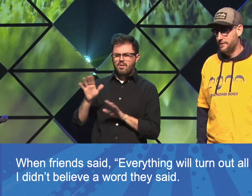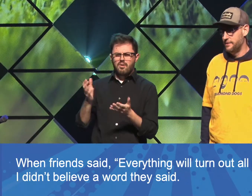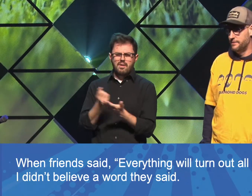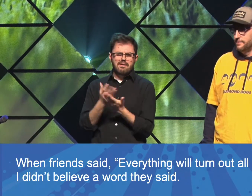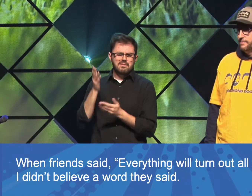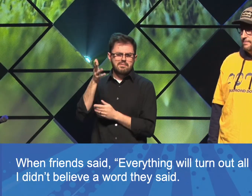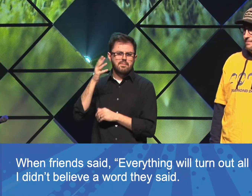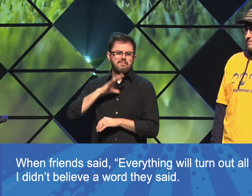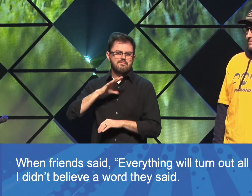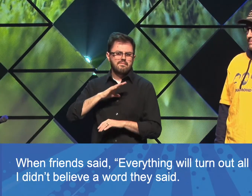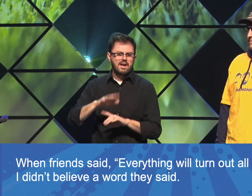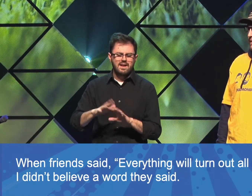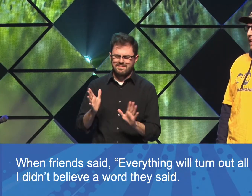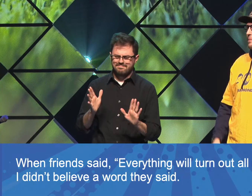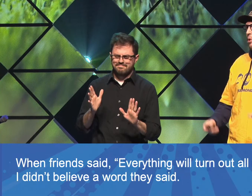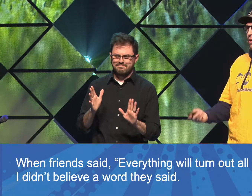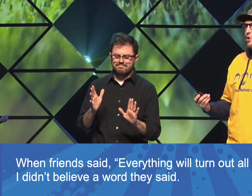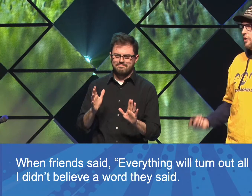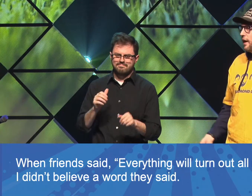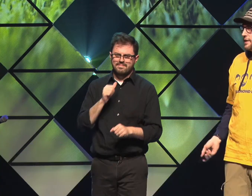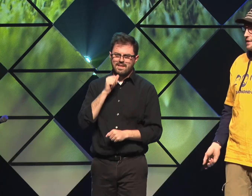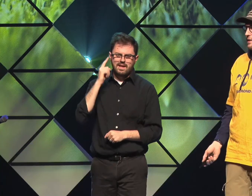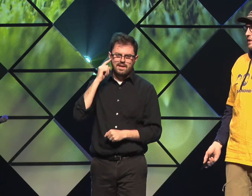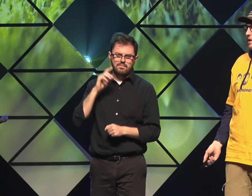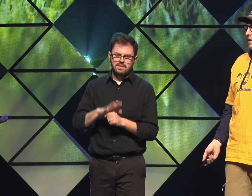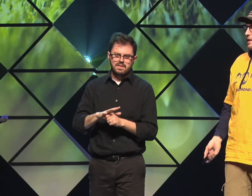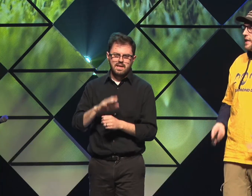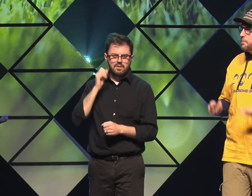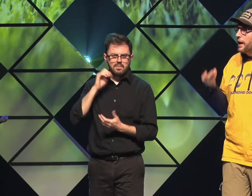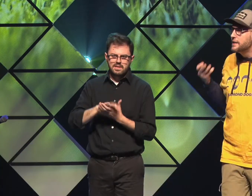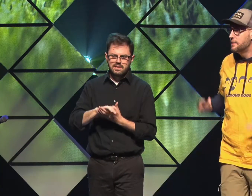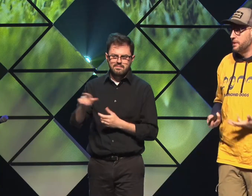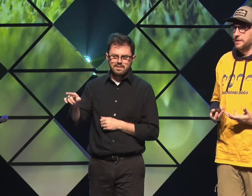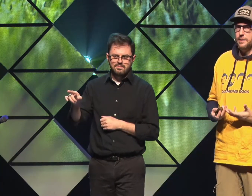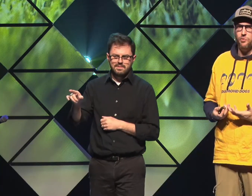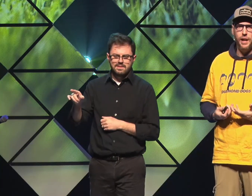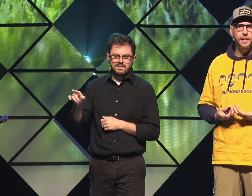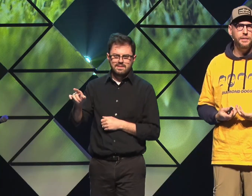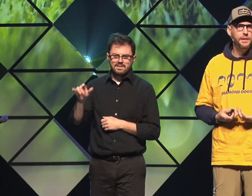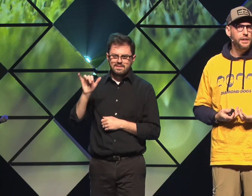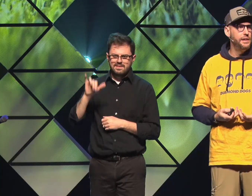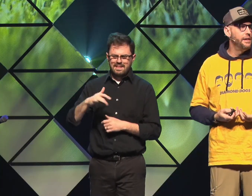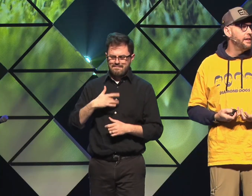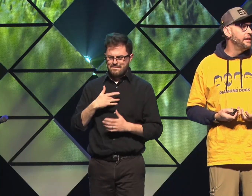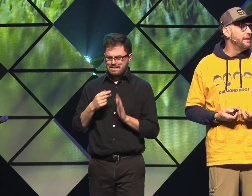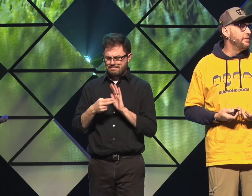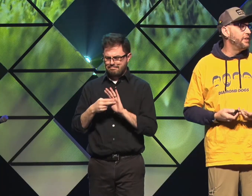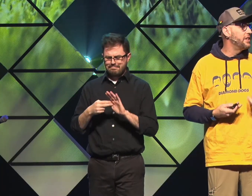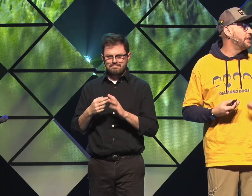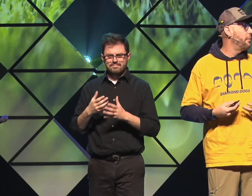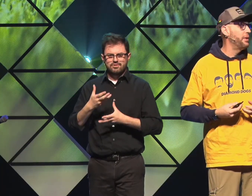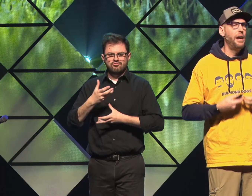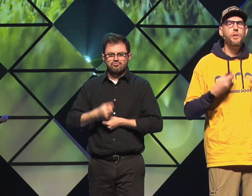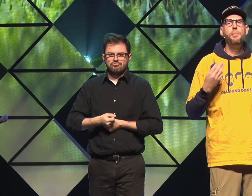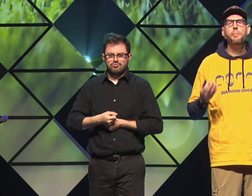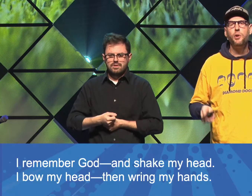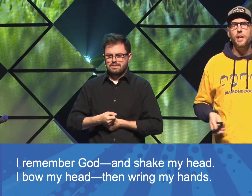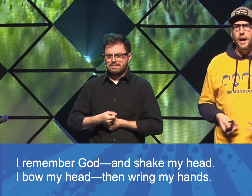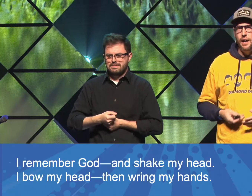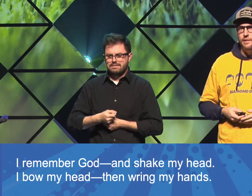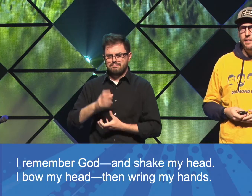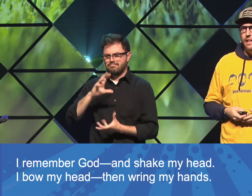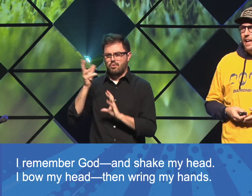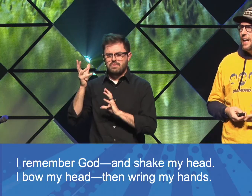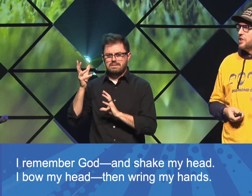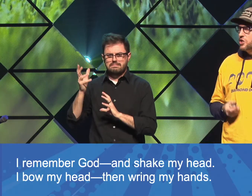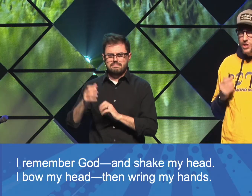say. That's broken trust. That's pessimism, right? Finishes up with, "I remember